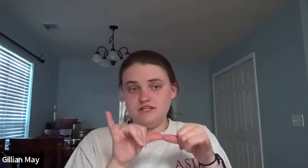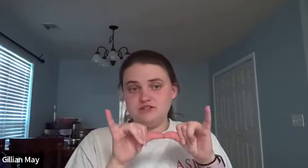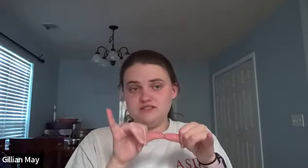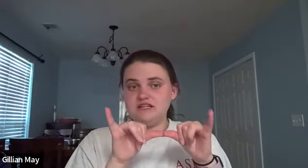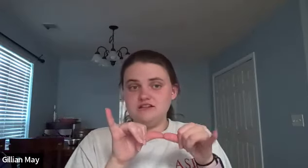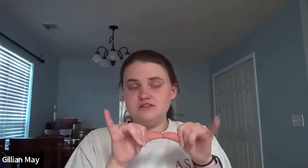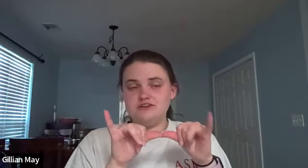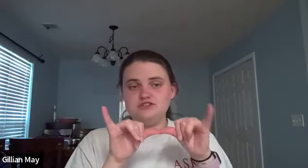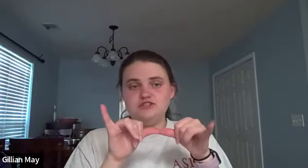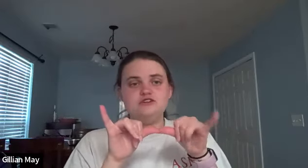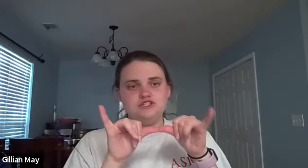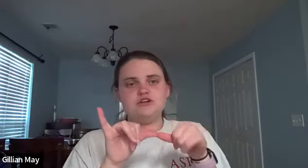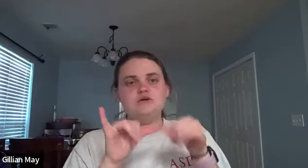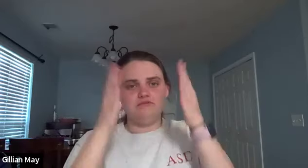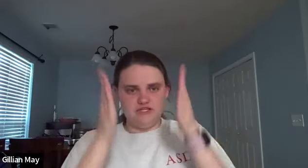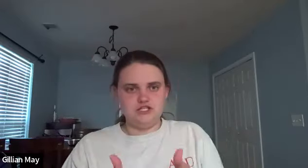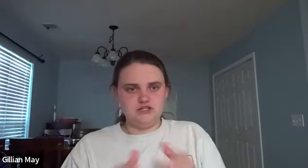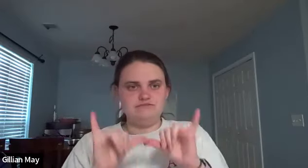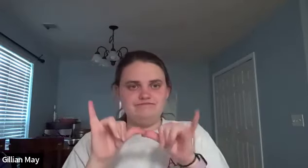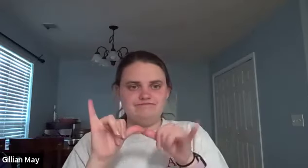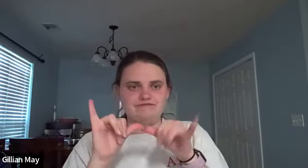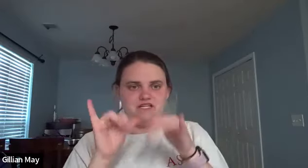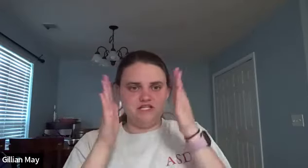sure it's like clearly understood, you can just go engineer.